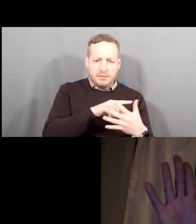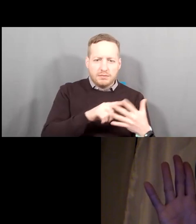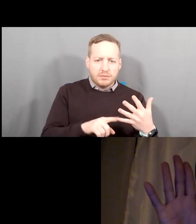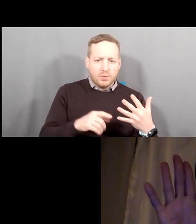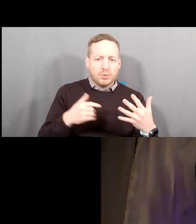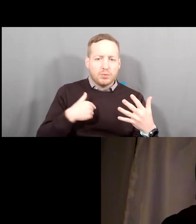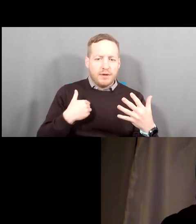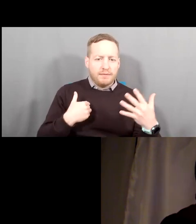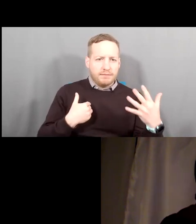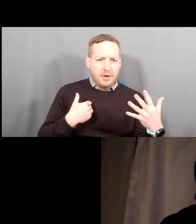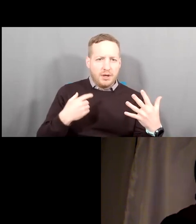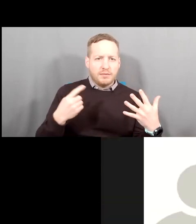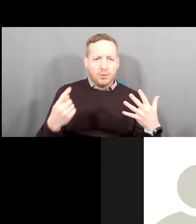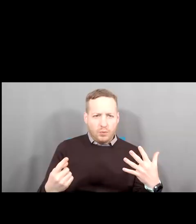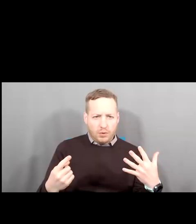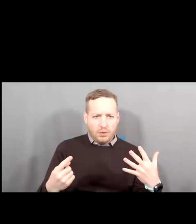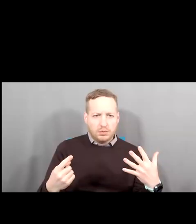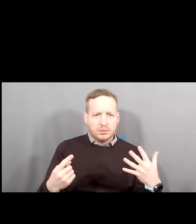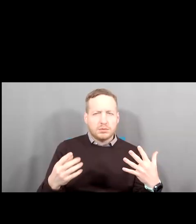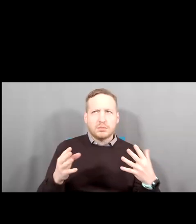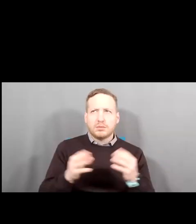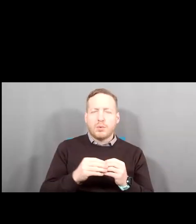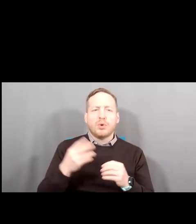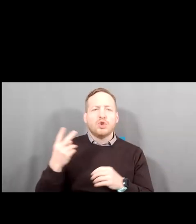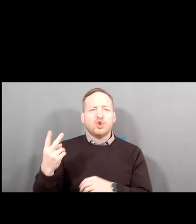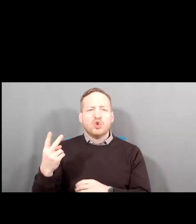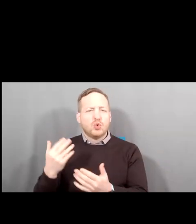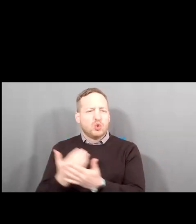Boomy, okay. Now we have 5 in favor.